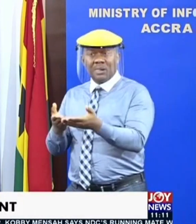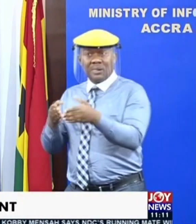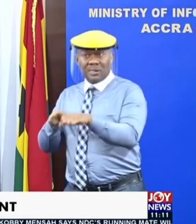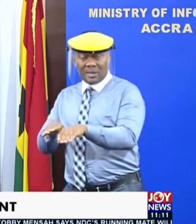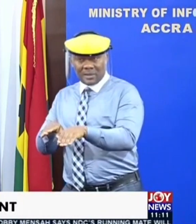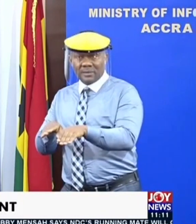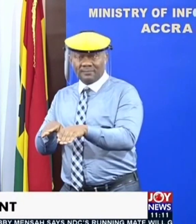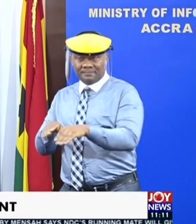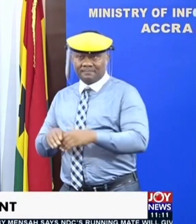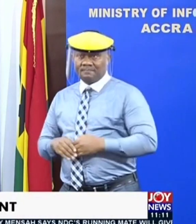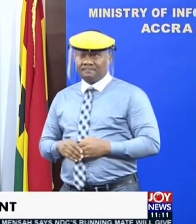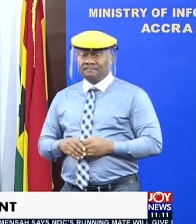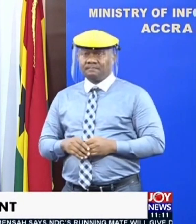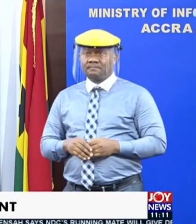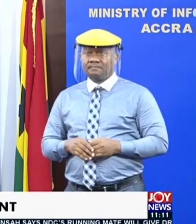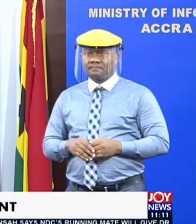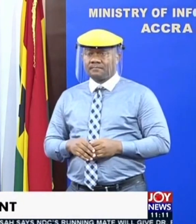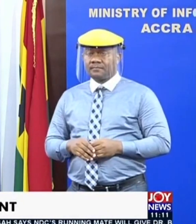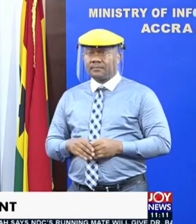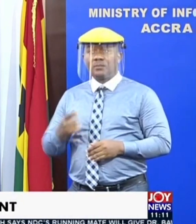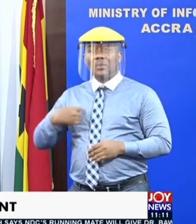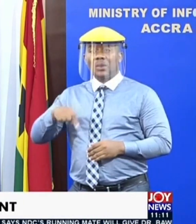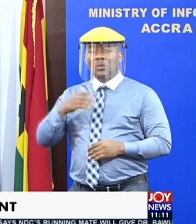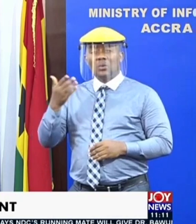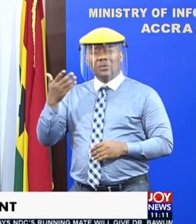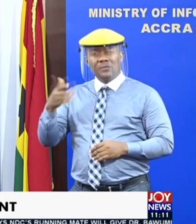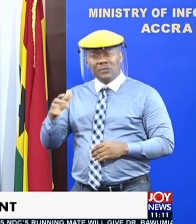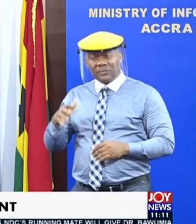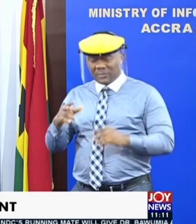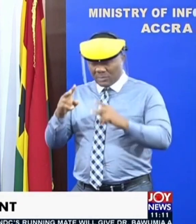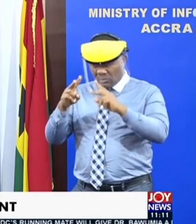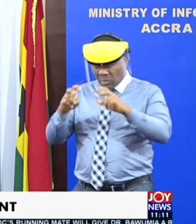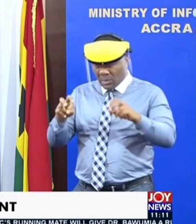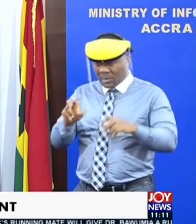0.454%. We have so far conducted